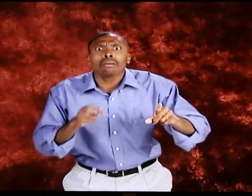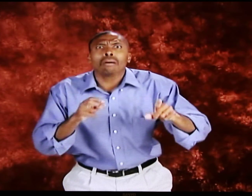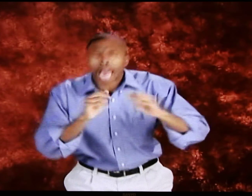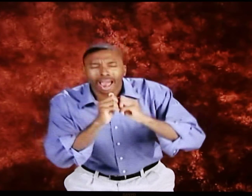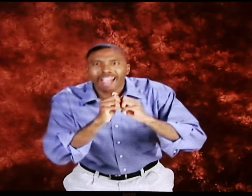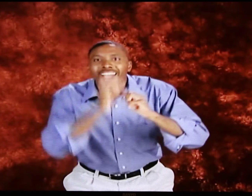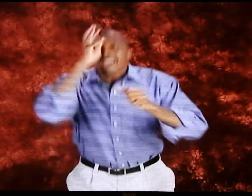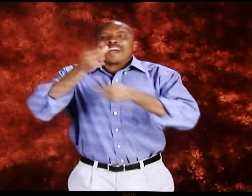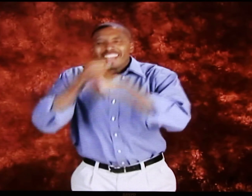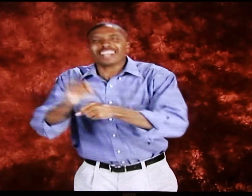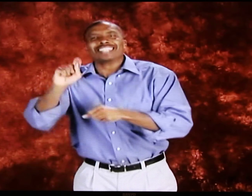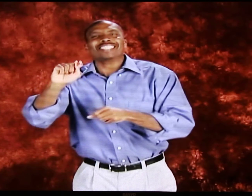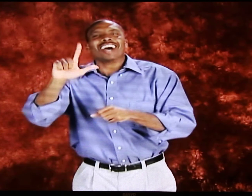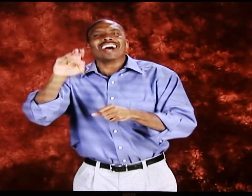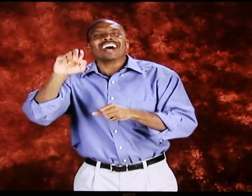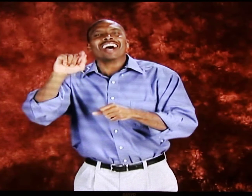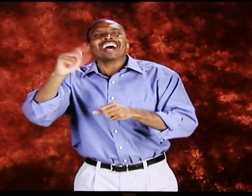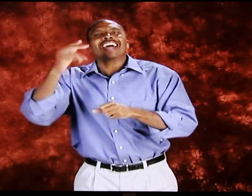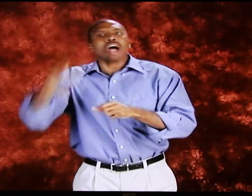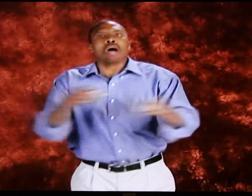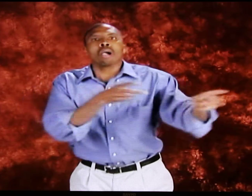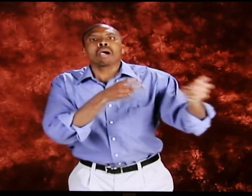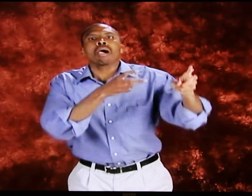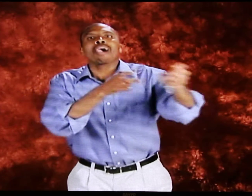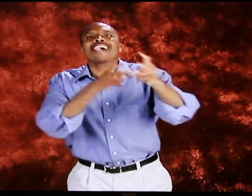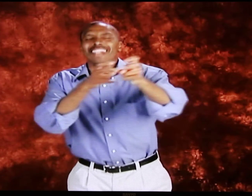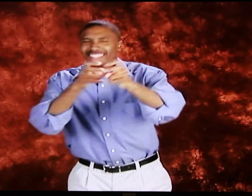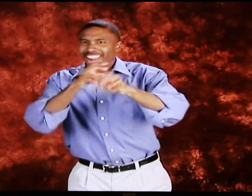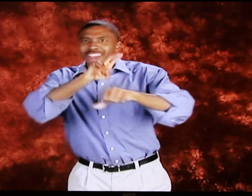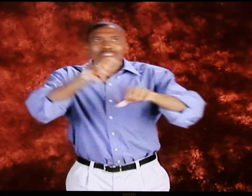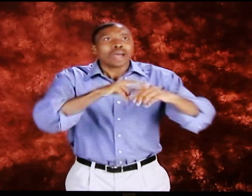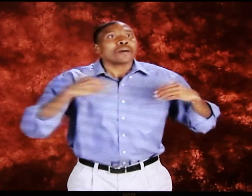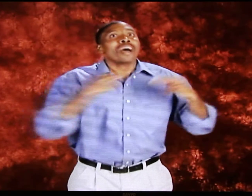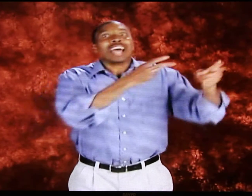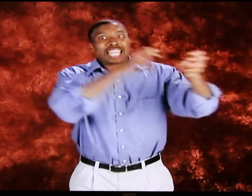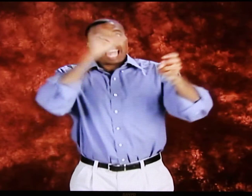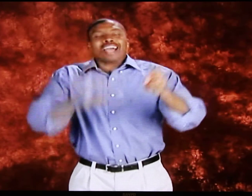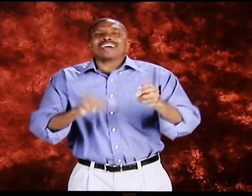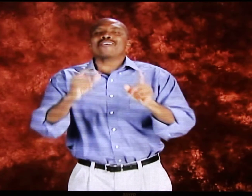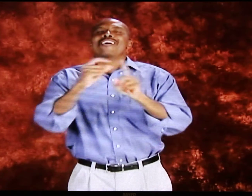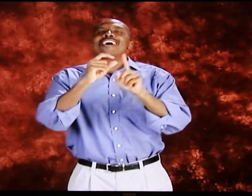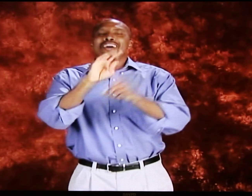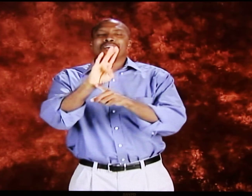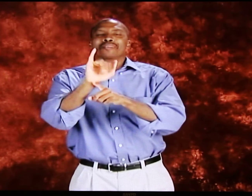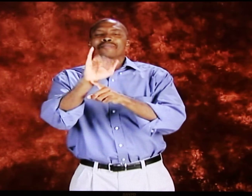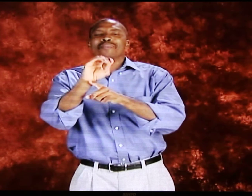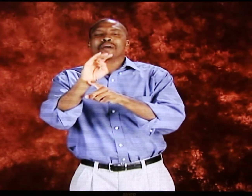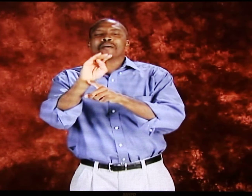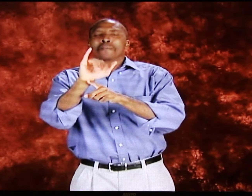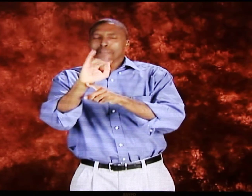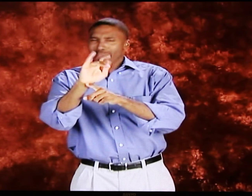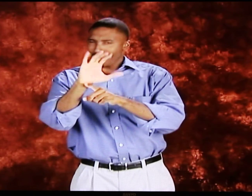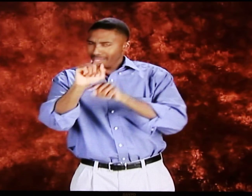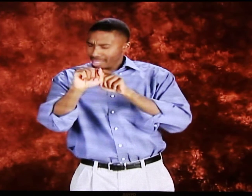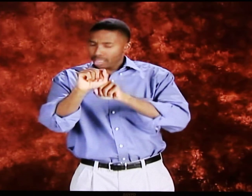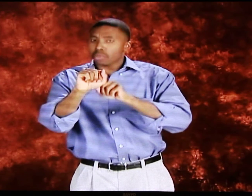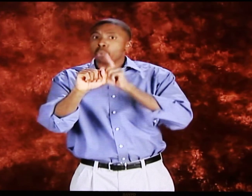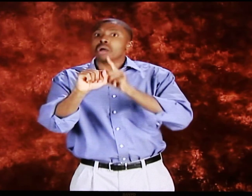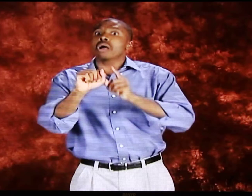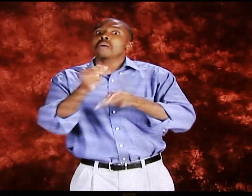swoop undetected and silently get its prey. And that's how they made the stealth airplanes. So that's what's meant